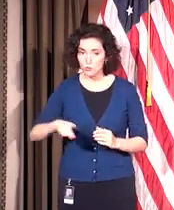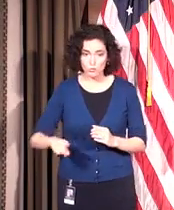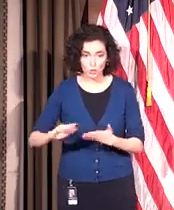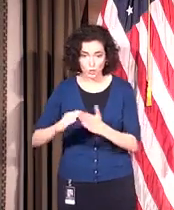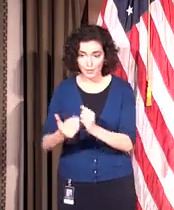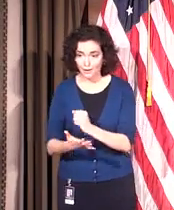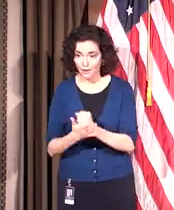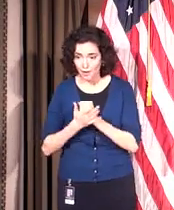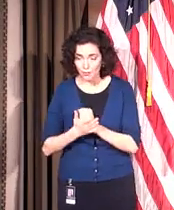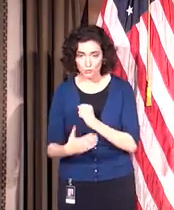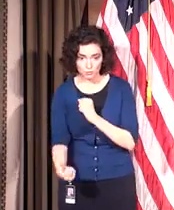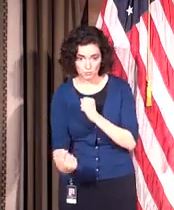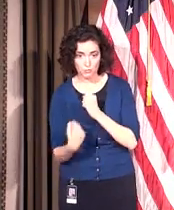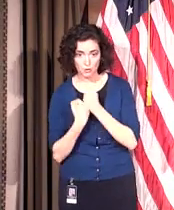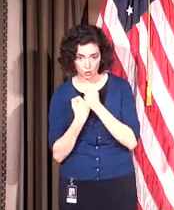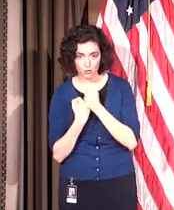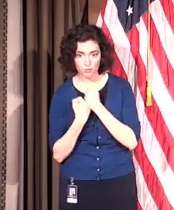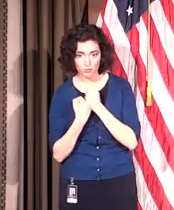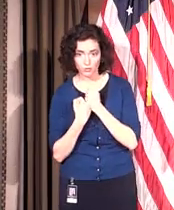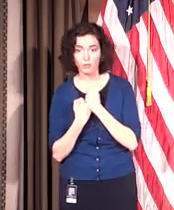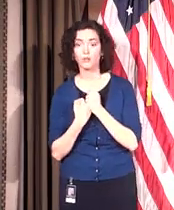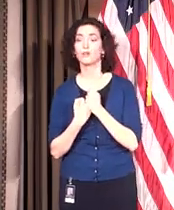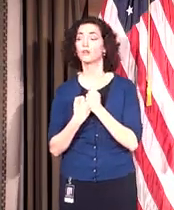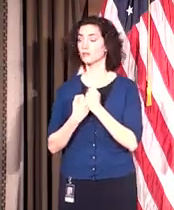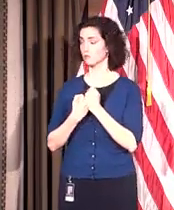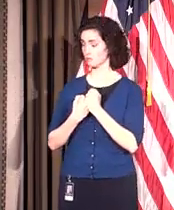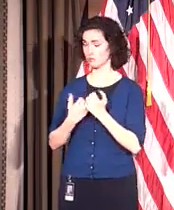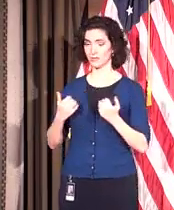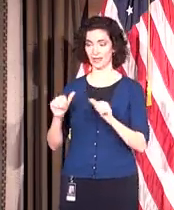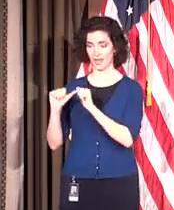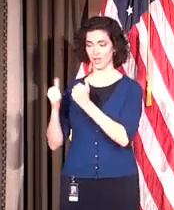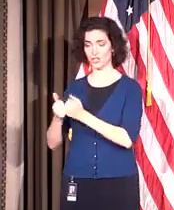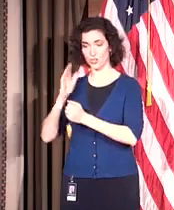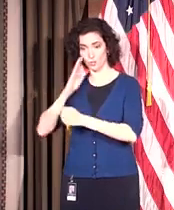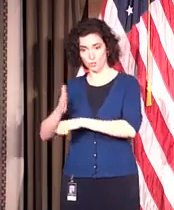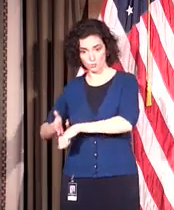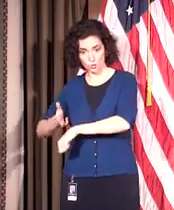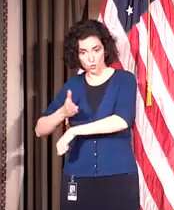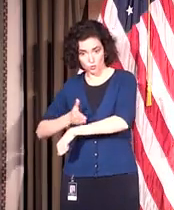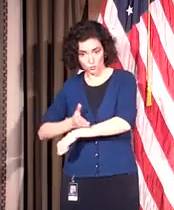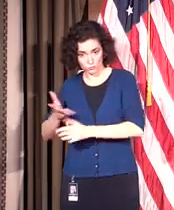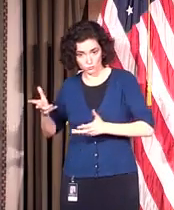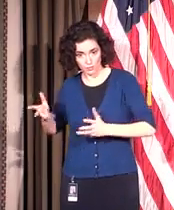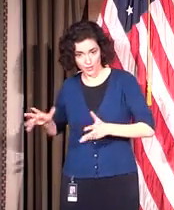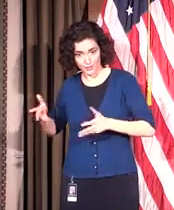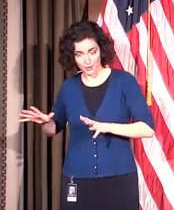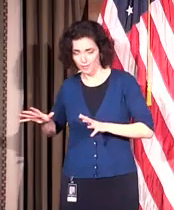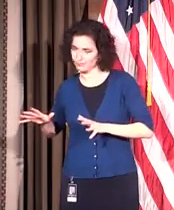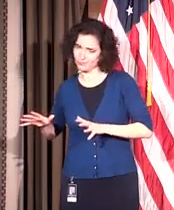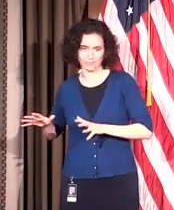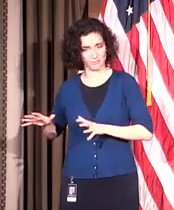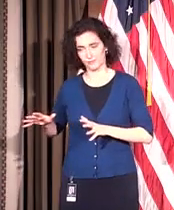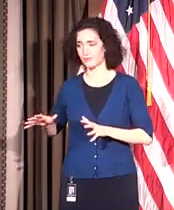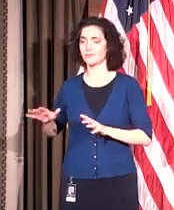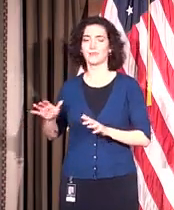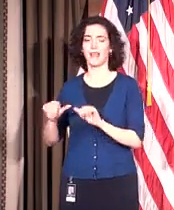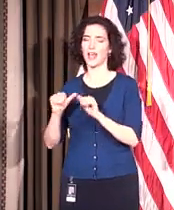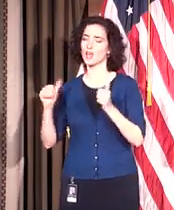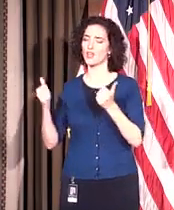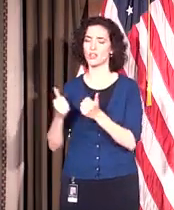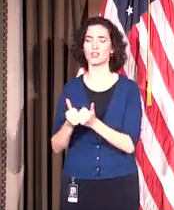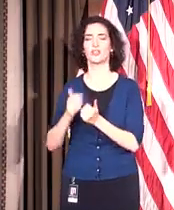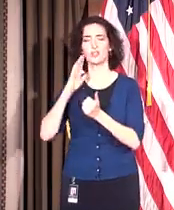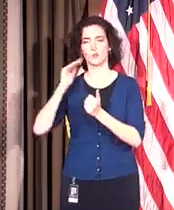the community, we will not just improve as an agency, we will be an agency that the